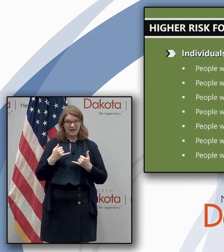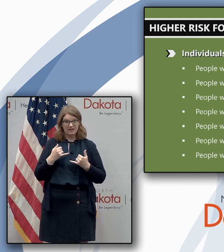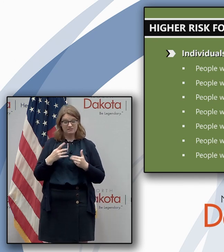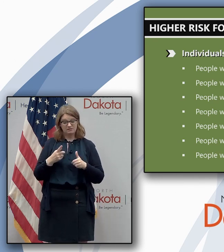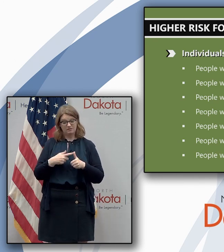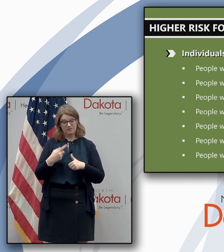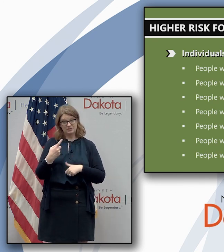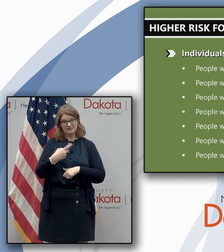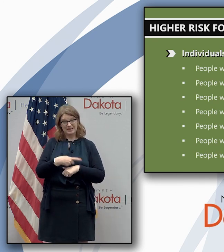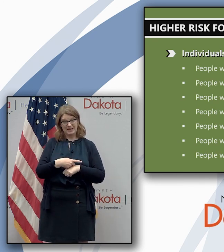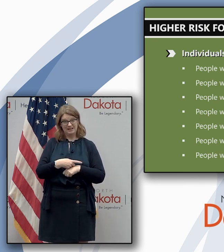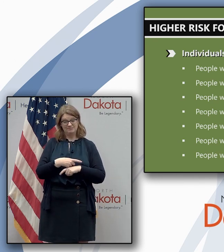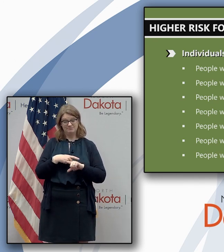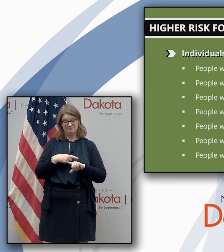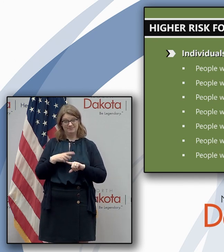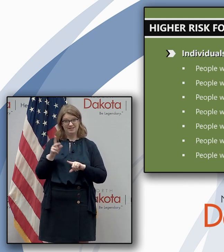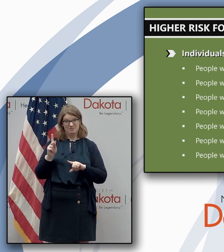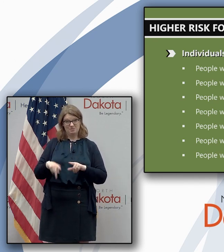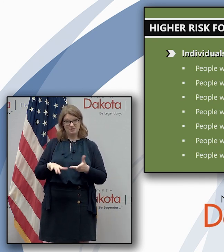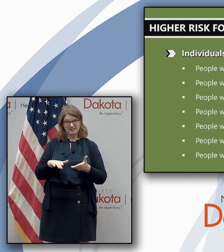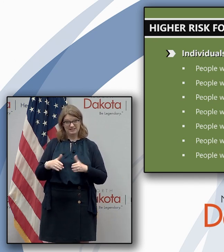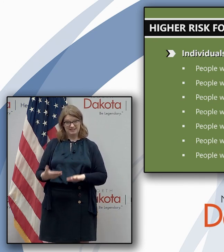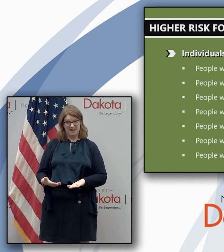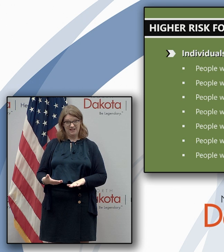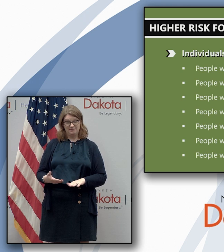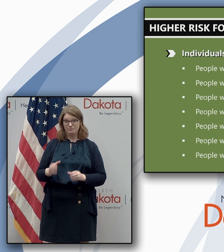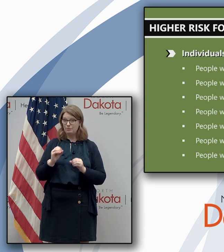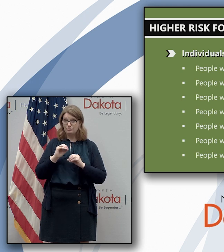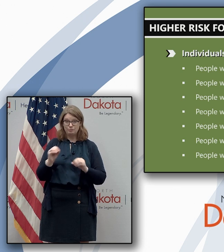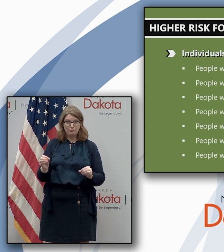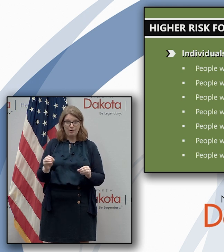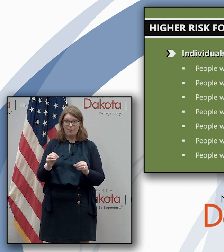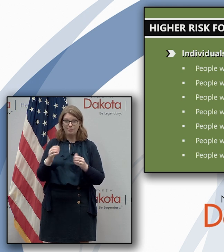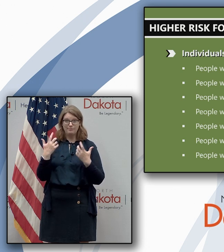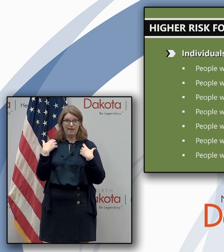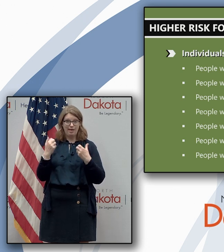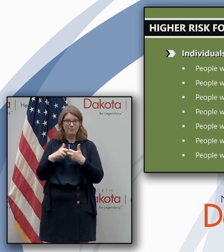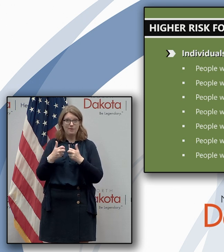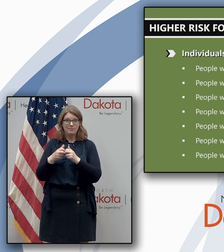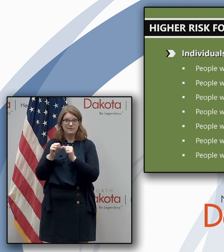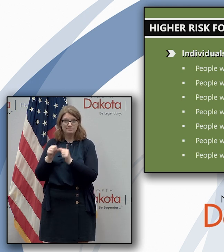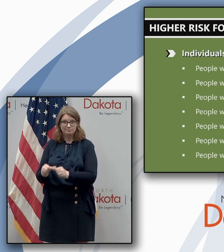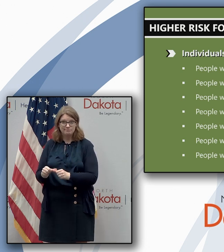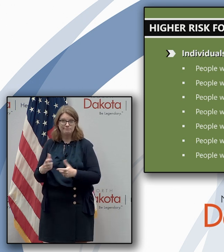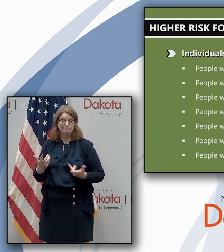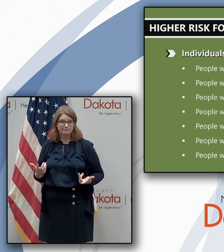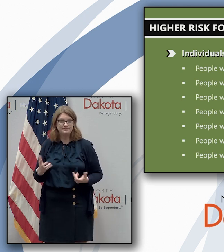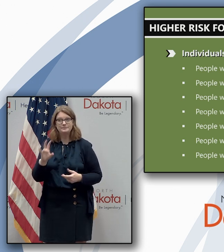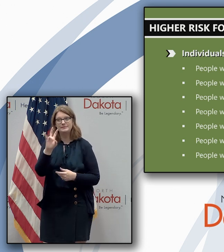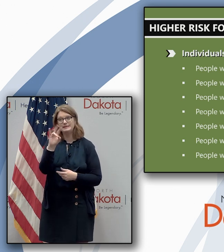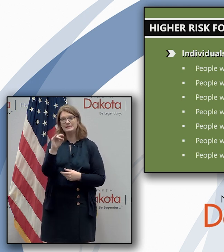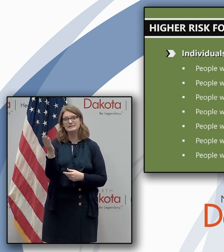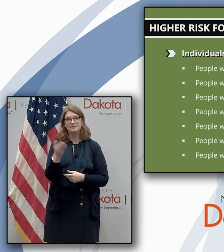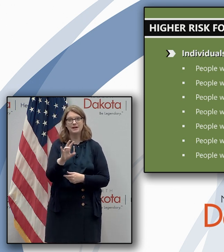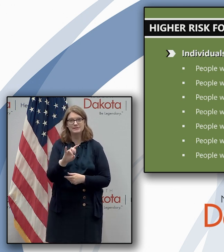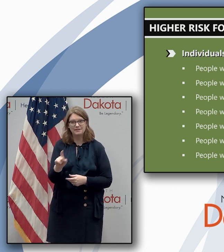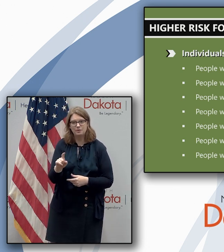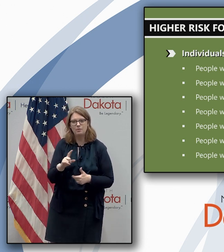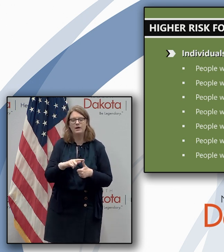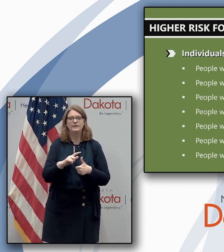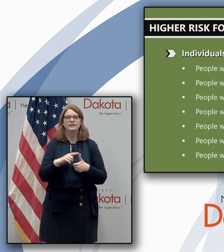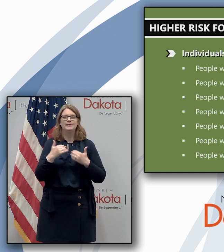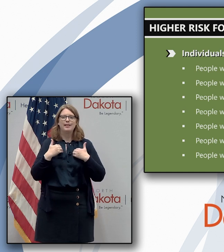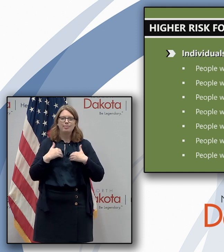away without underlying health conditions, but the 70 out of the 71 have, what does that actually mean? It can mean chronic lung